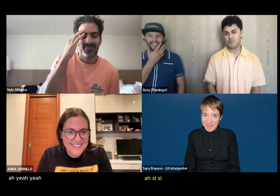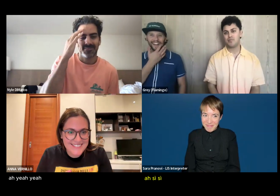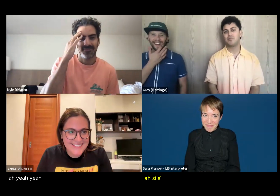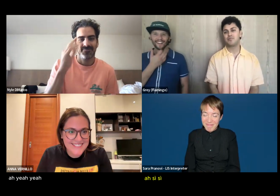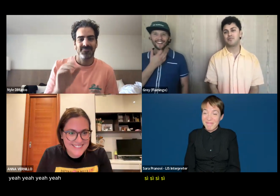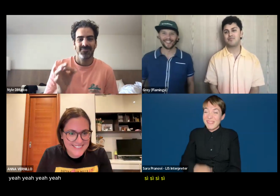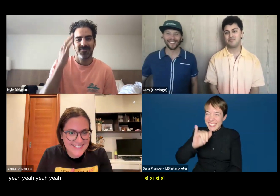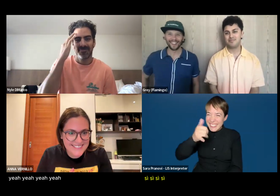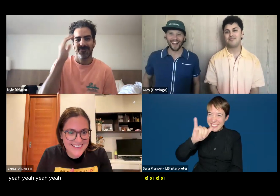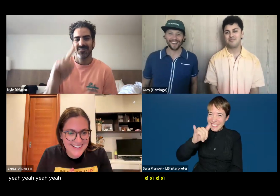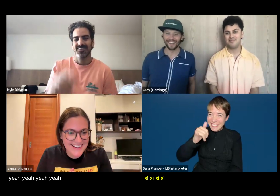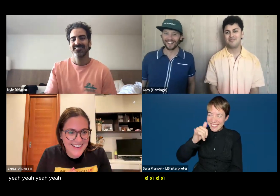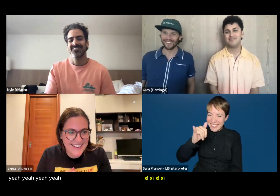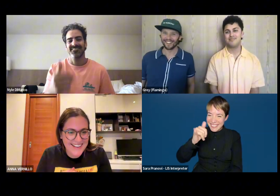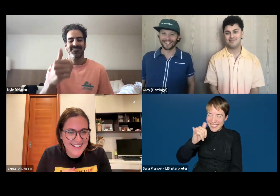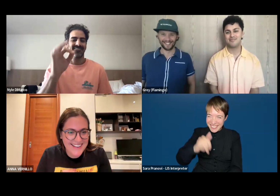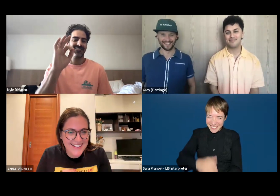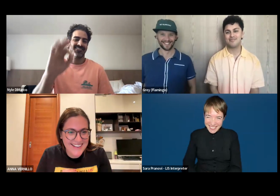Ah, yeah, yeah, yeah, yeah, yeah.